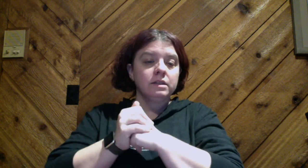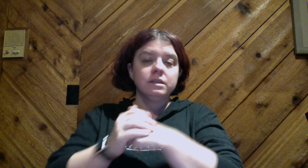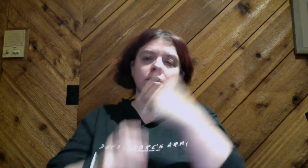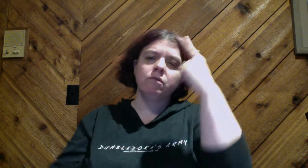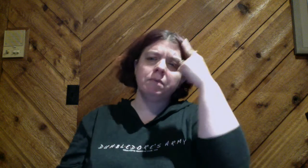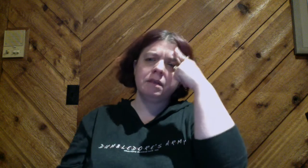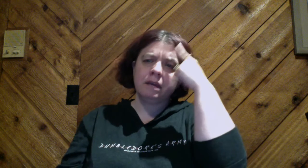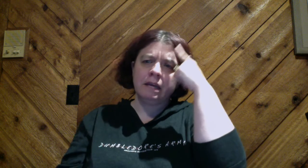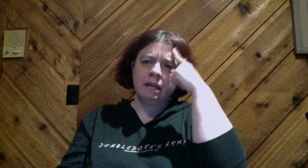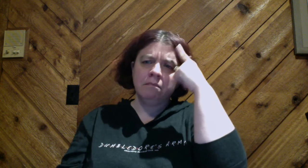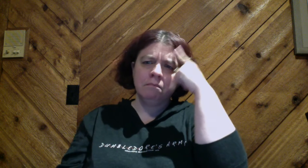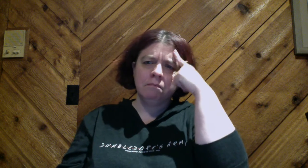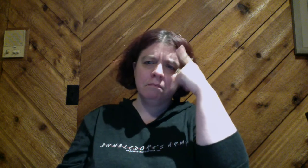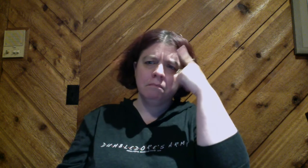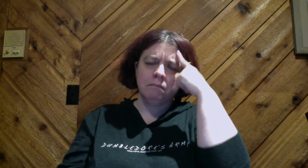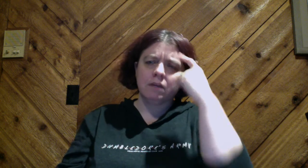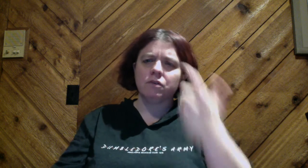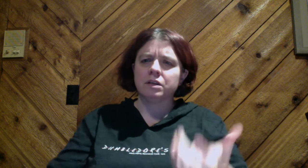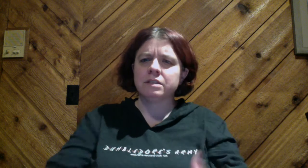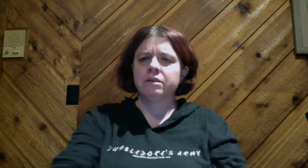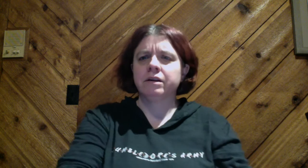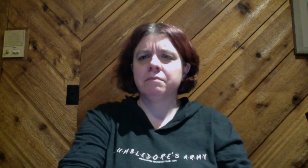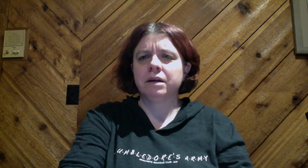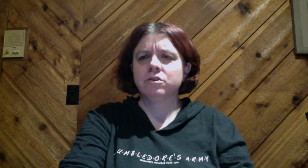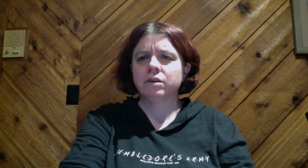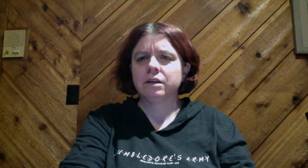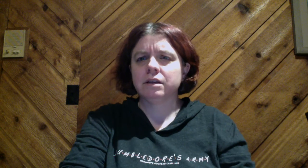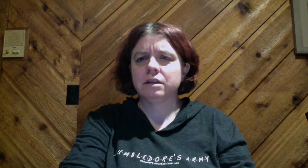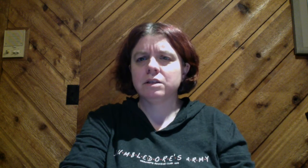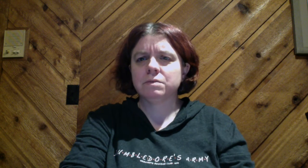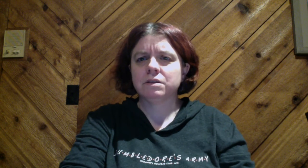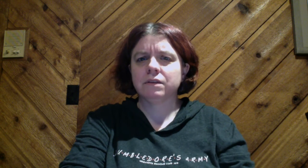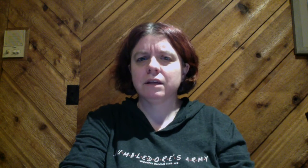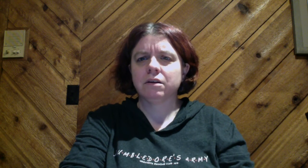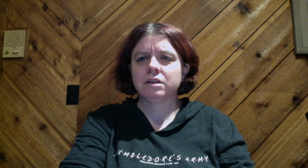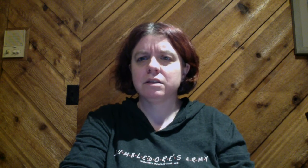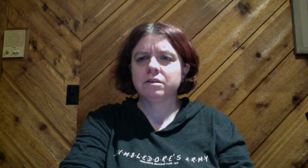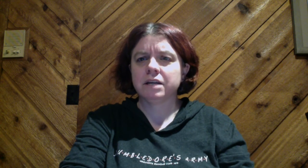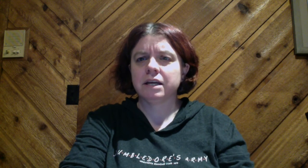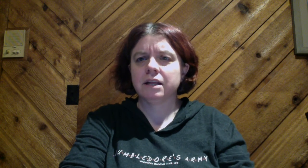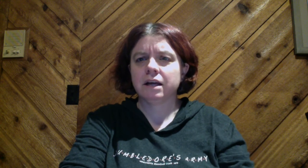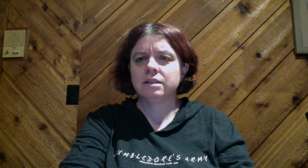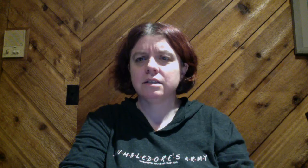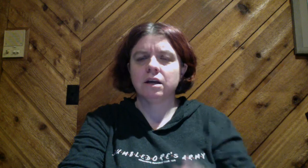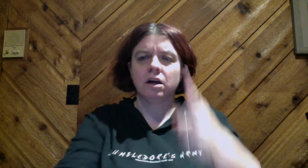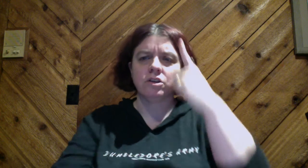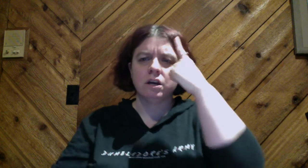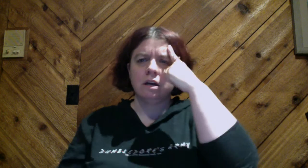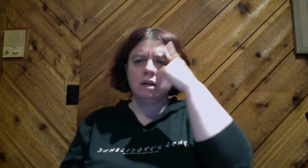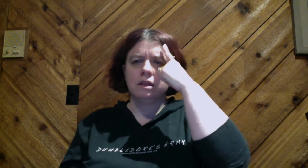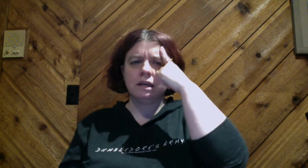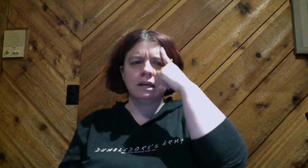Considering will be thinking. Like if you're considering and majoring in a specific thing, or considering taking classes in college, thinking.